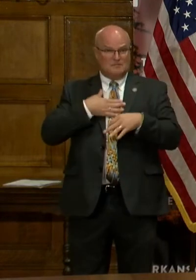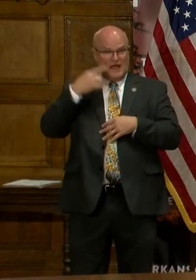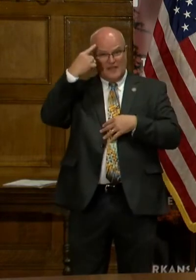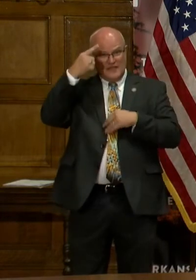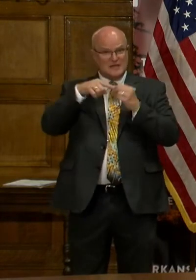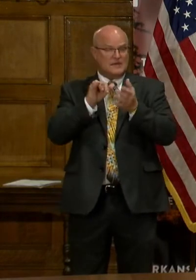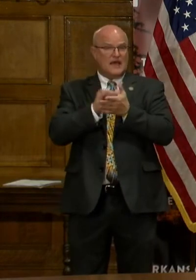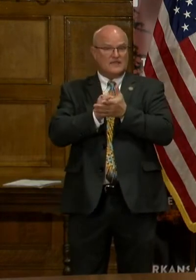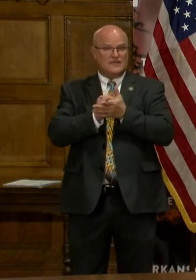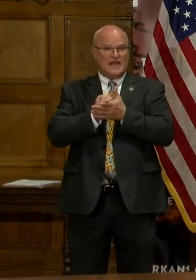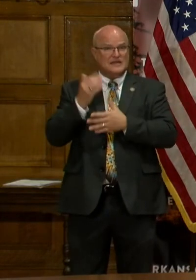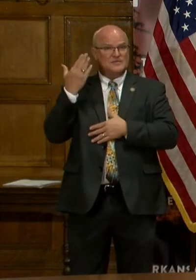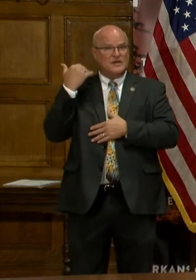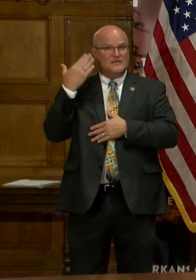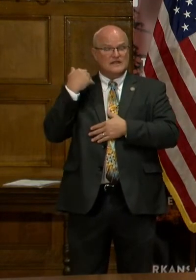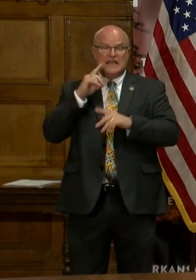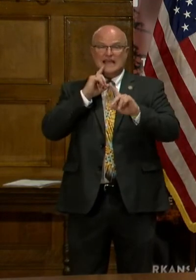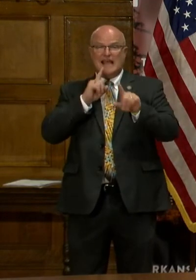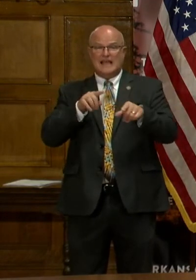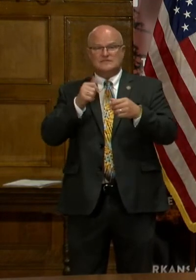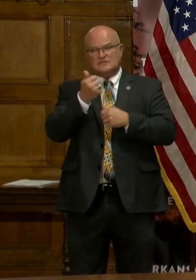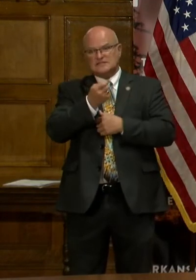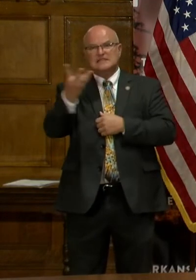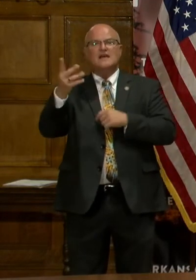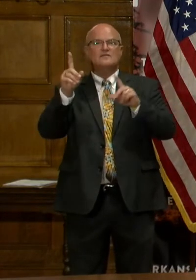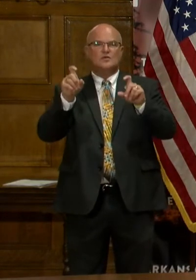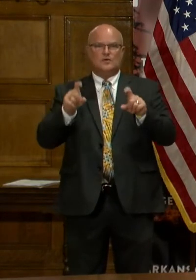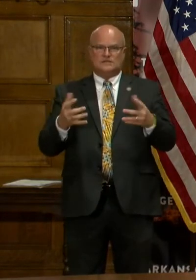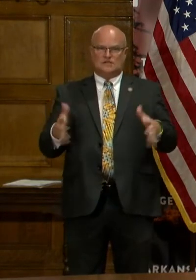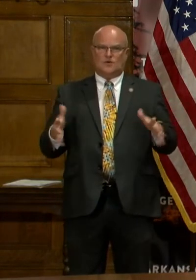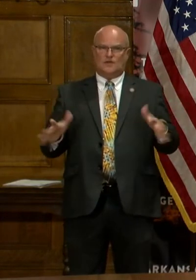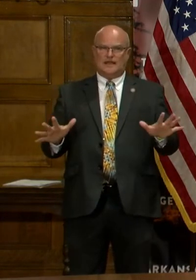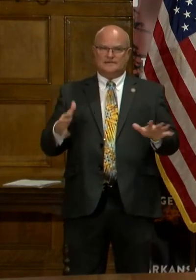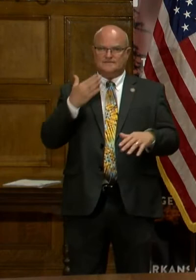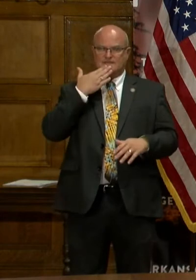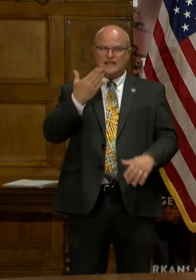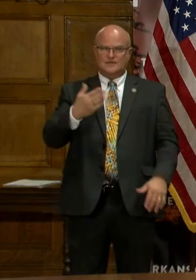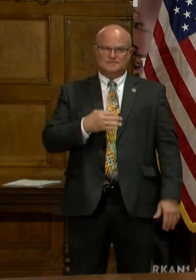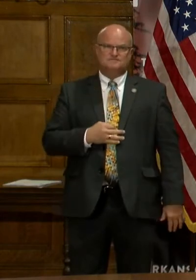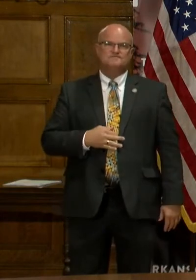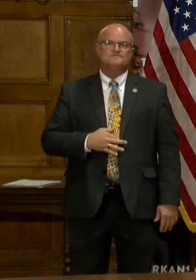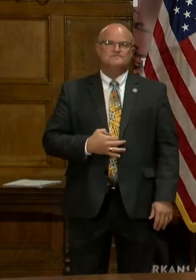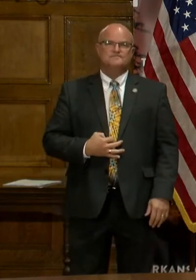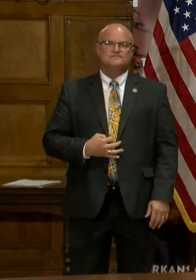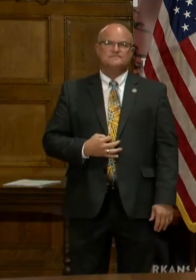thinking on that previously in answer to a number of questions. Thank you.